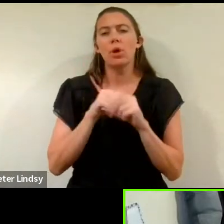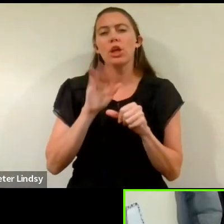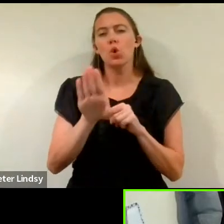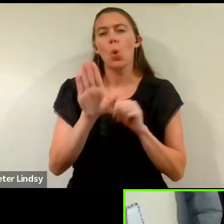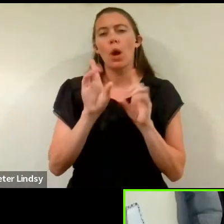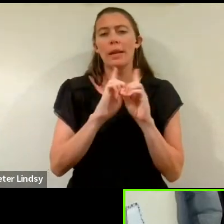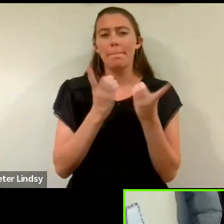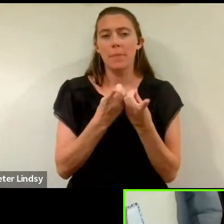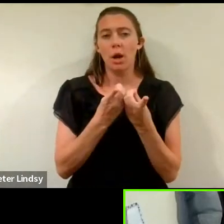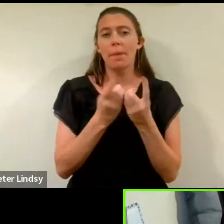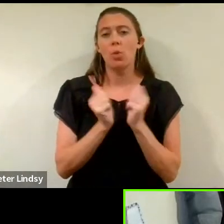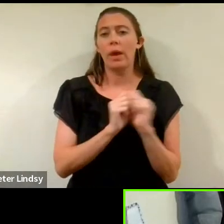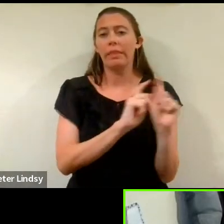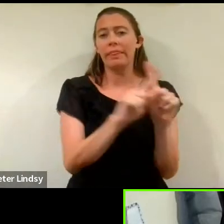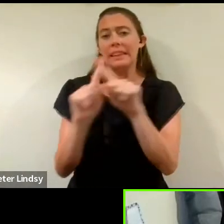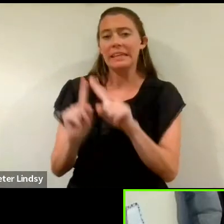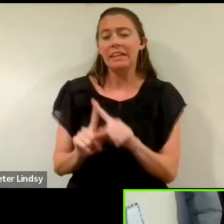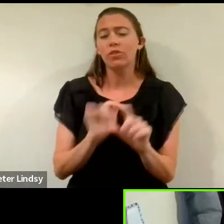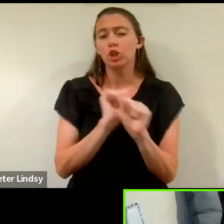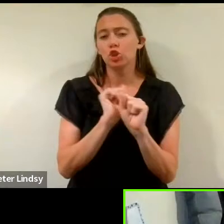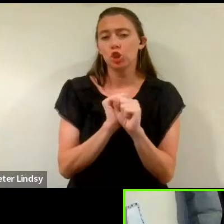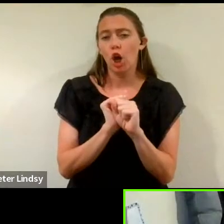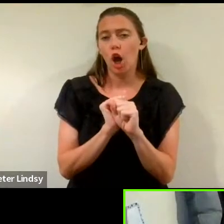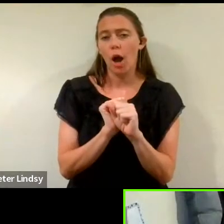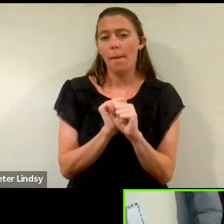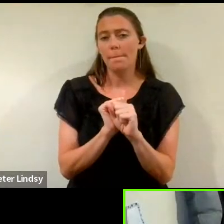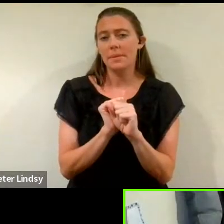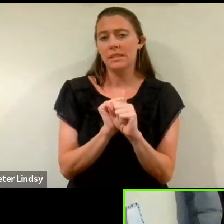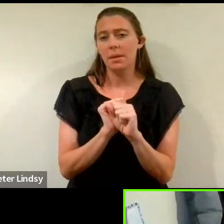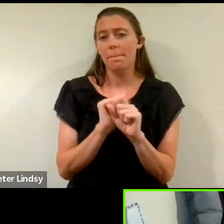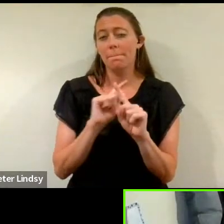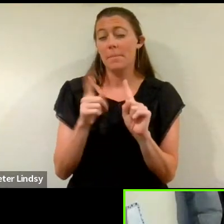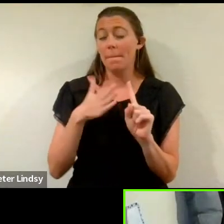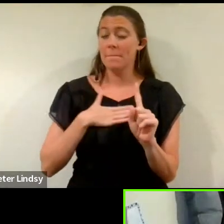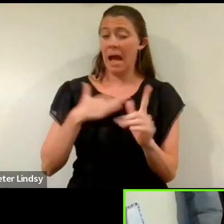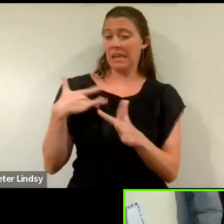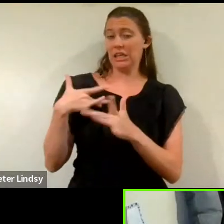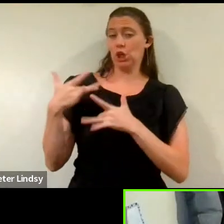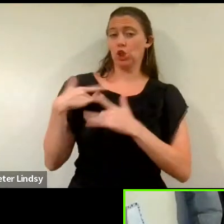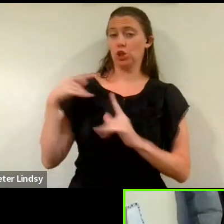things. And again, it comes back to messaging.